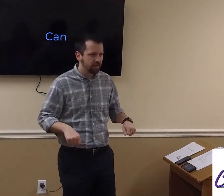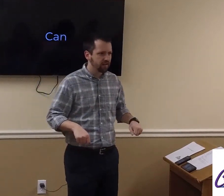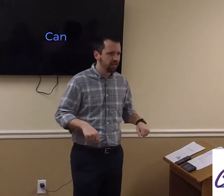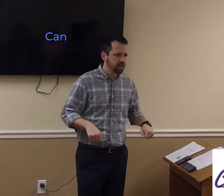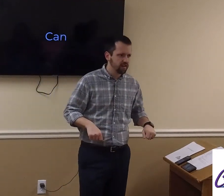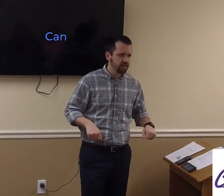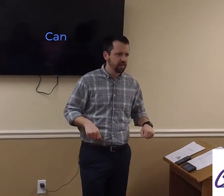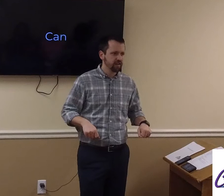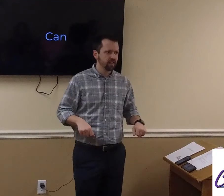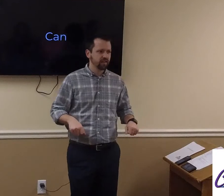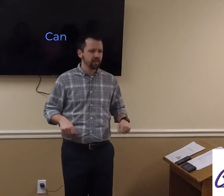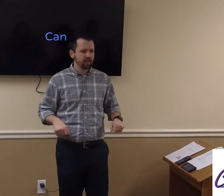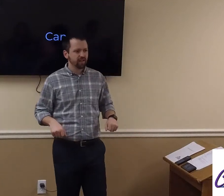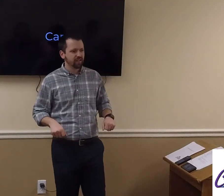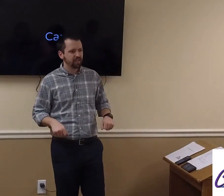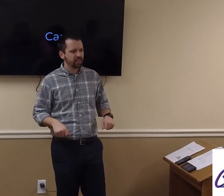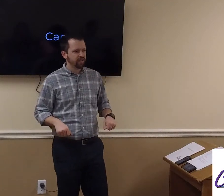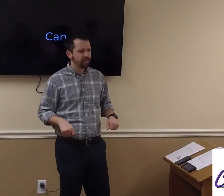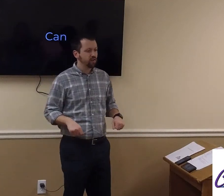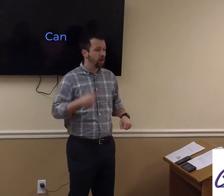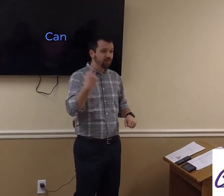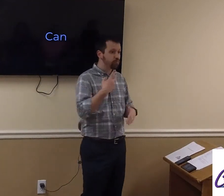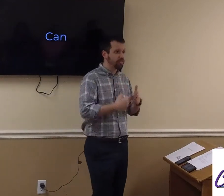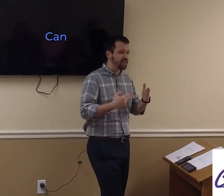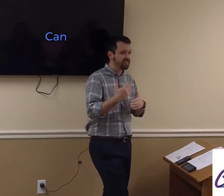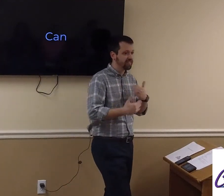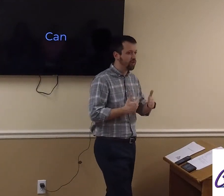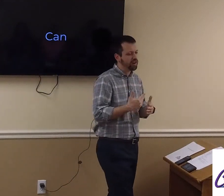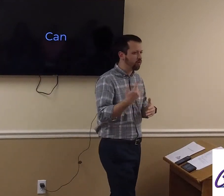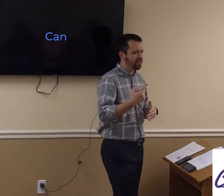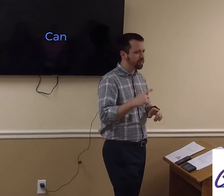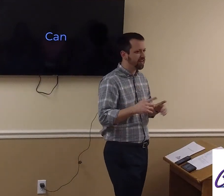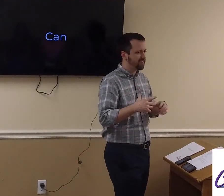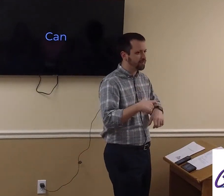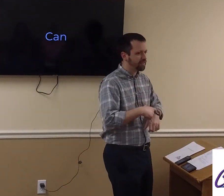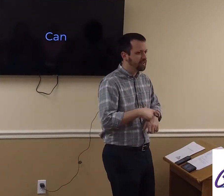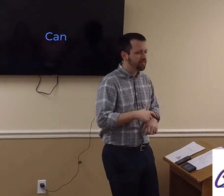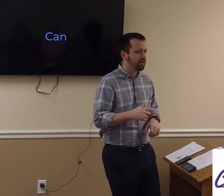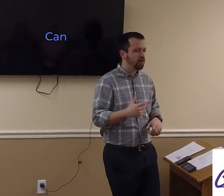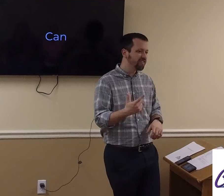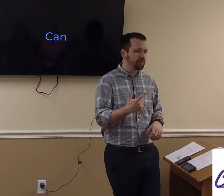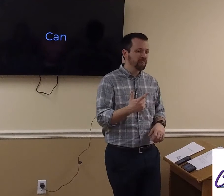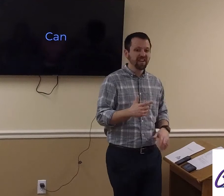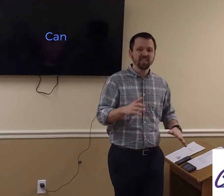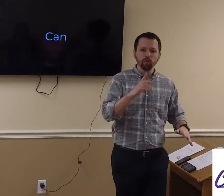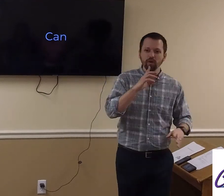you actually can use both hands in your sign? There's a lot You can of- always use both hands. Yeah. Well, not always, but a lot of times. So, I of learned course, it if you're this in the way. real